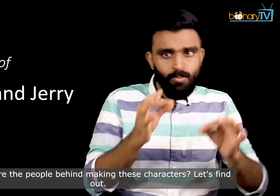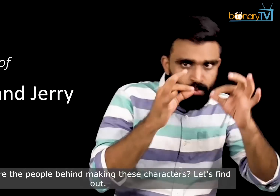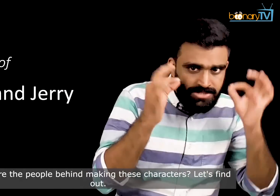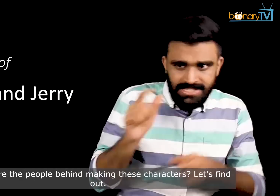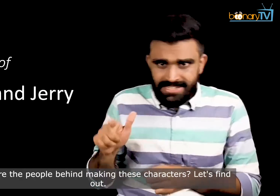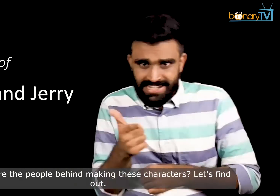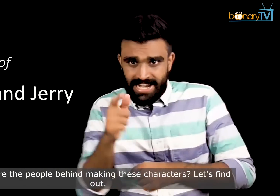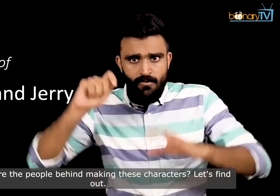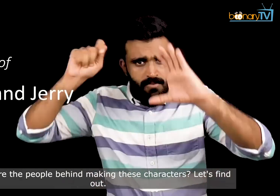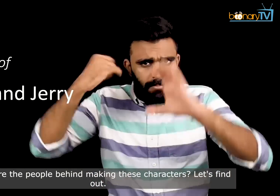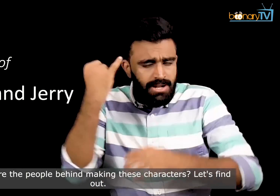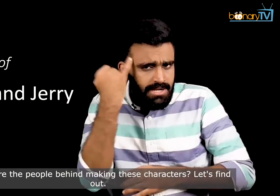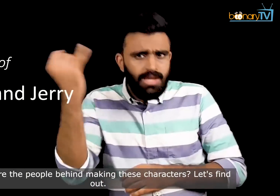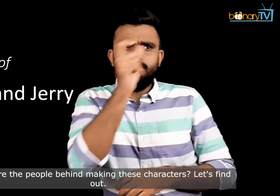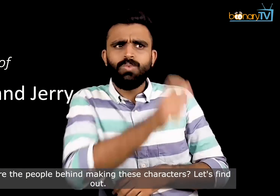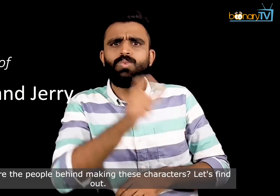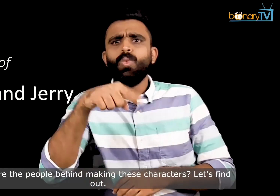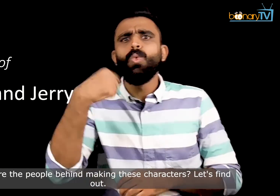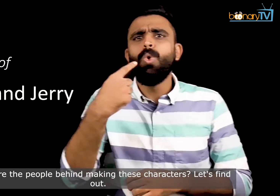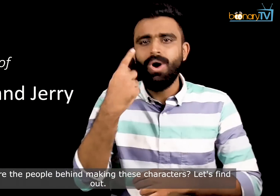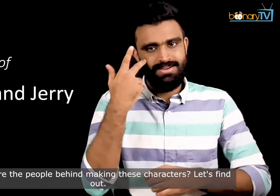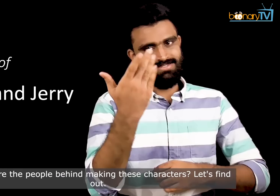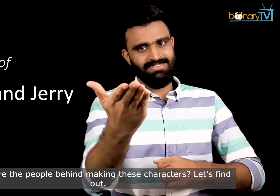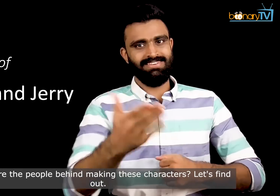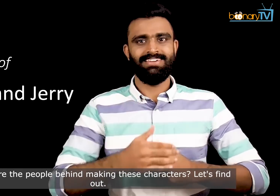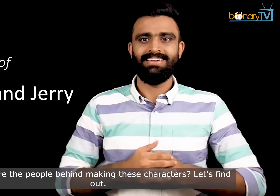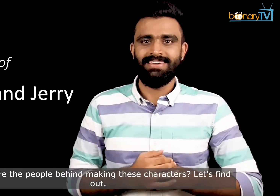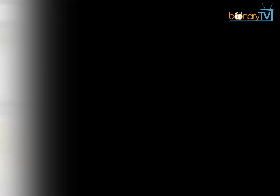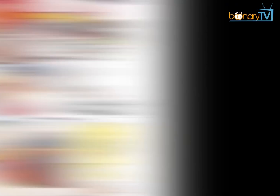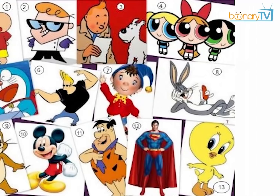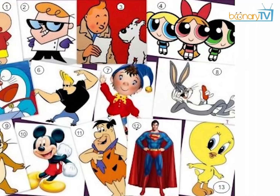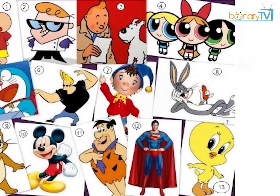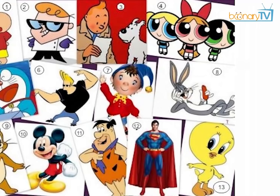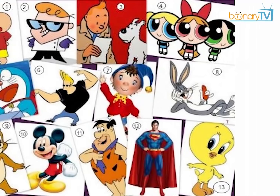people behind making these characters? Let's find out.